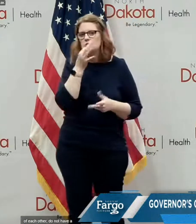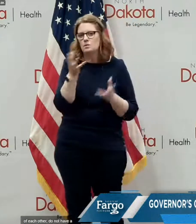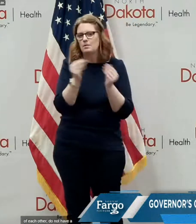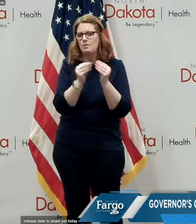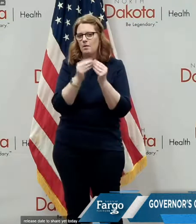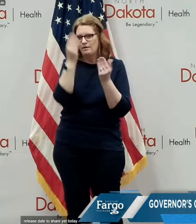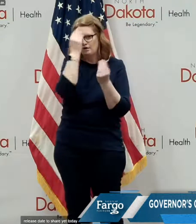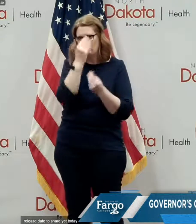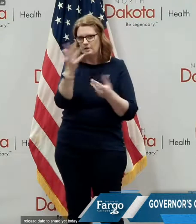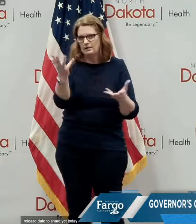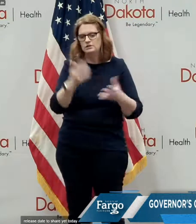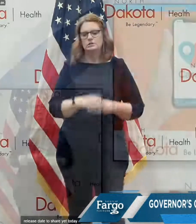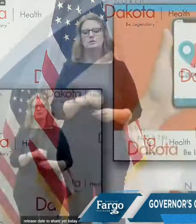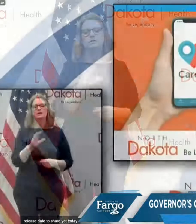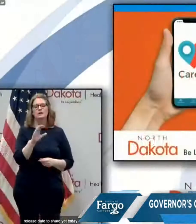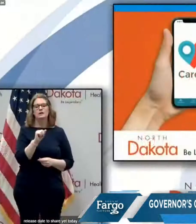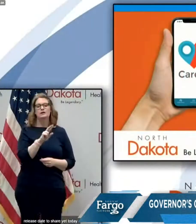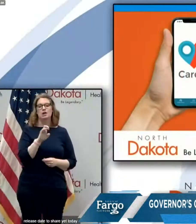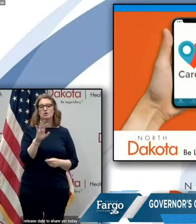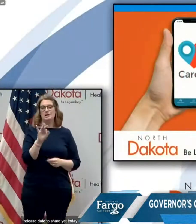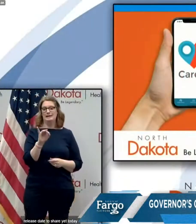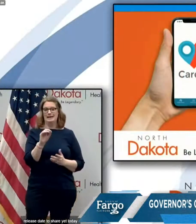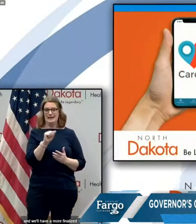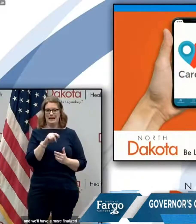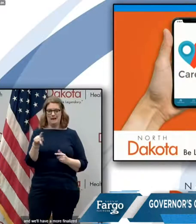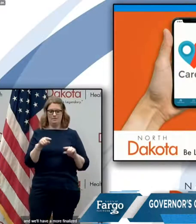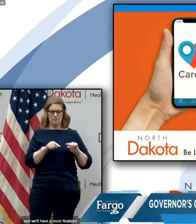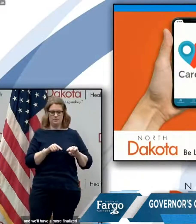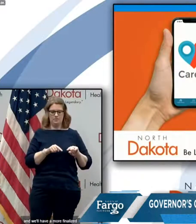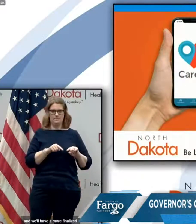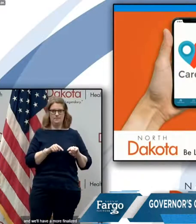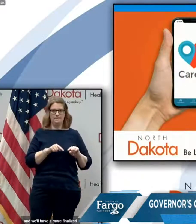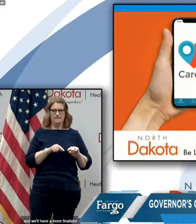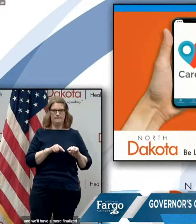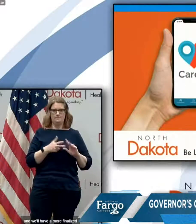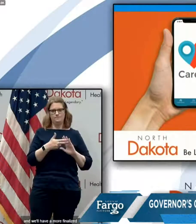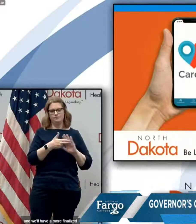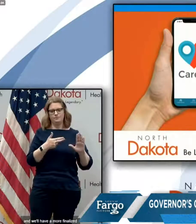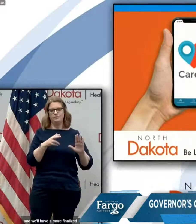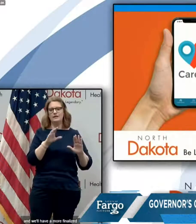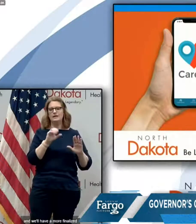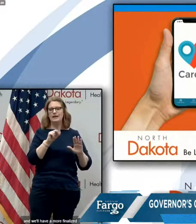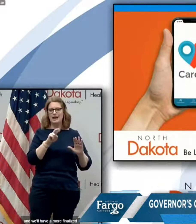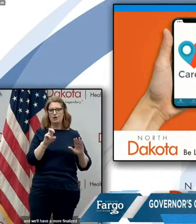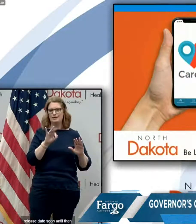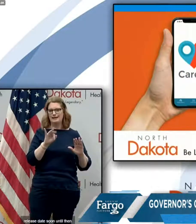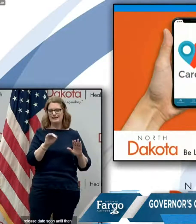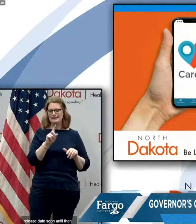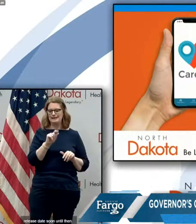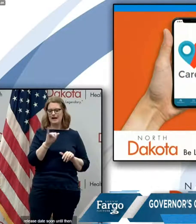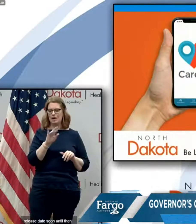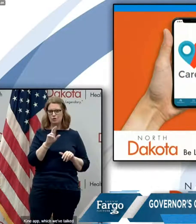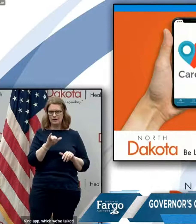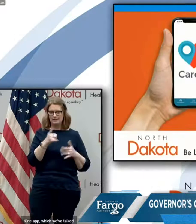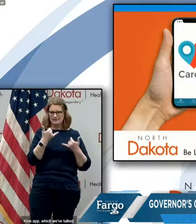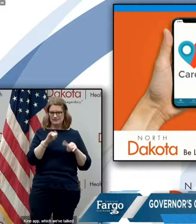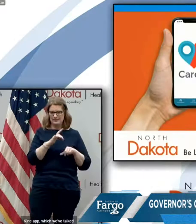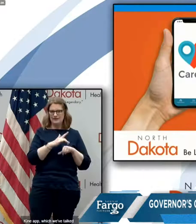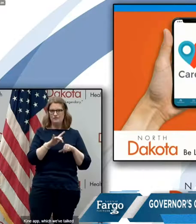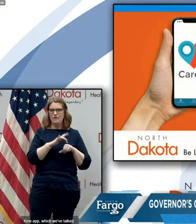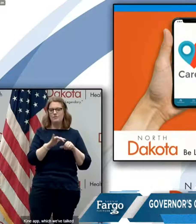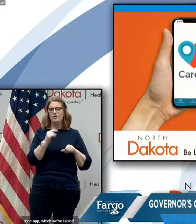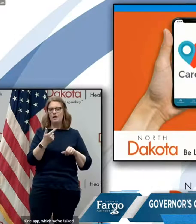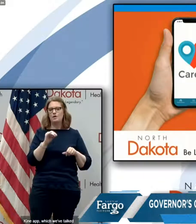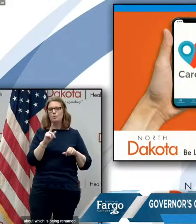then, CARE-19 app, which we've talked about, which is being renamed CARE-19 Diary, still available through the App Store and on Google